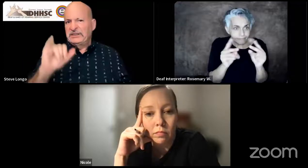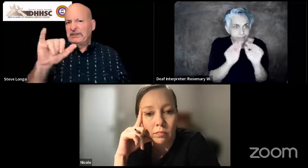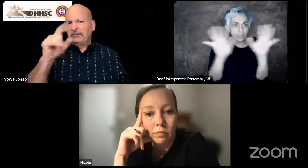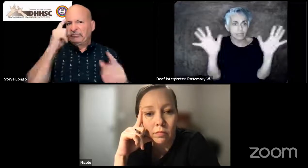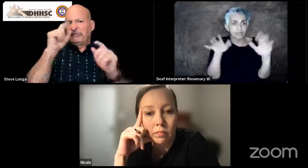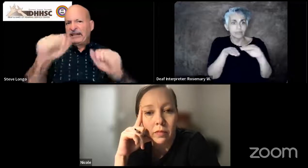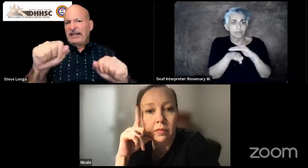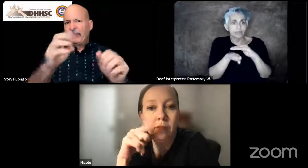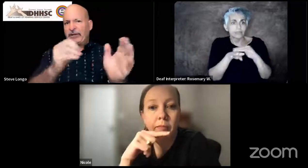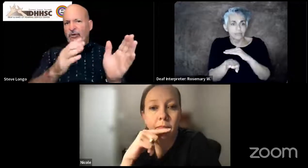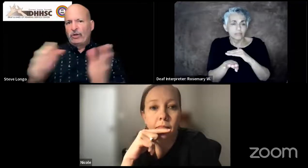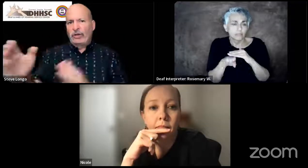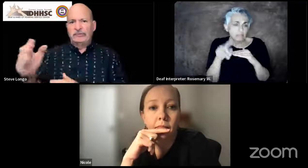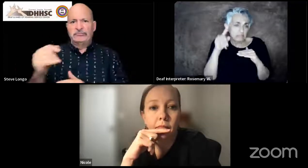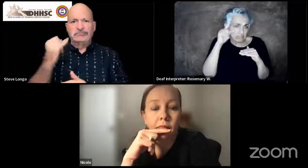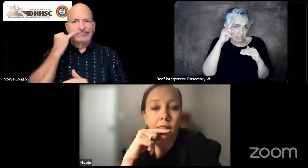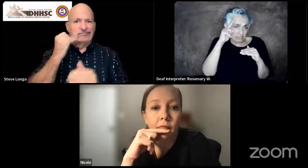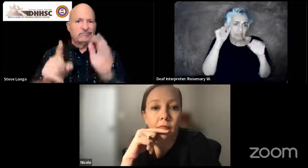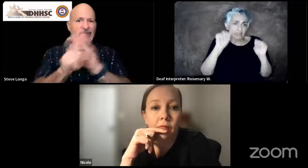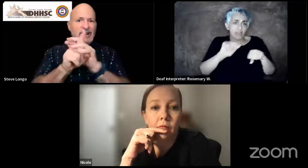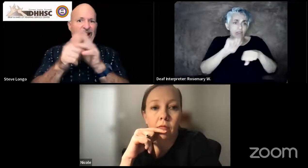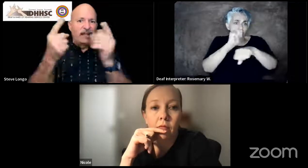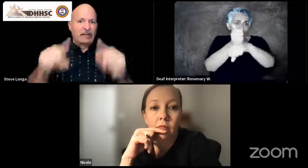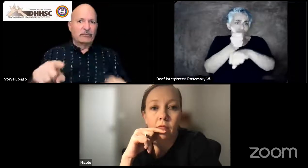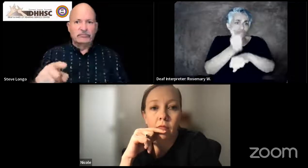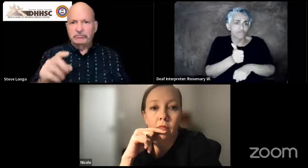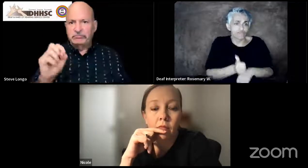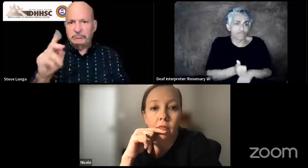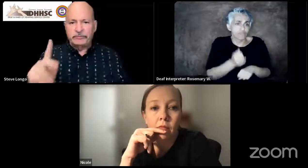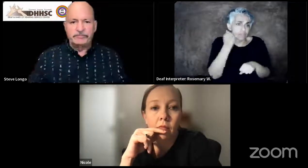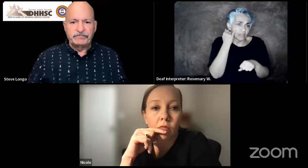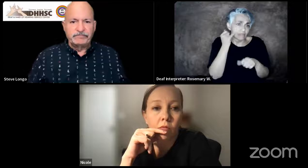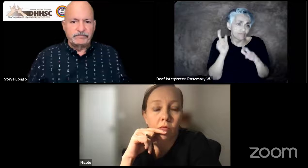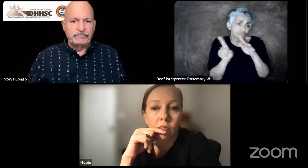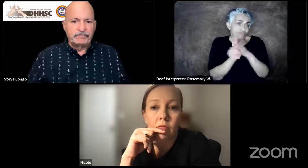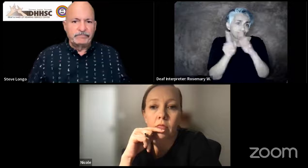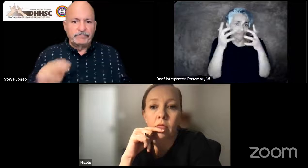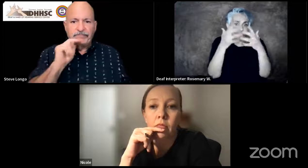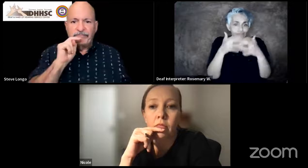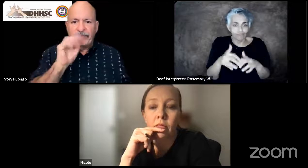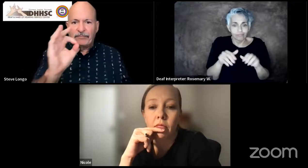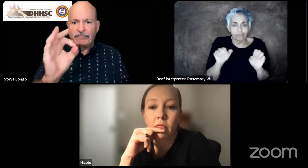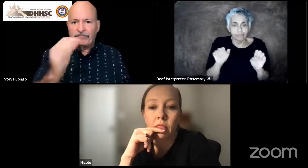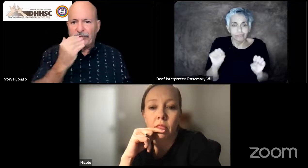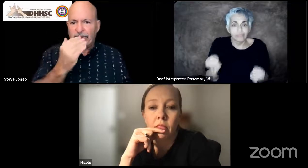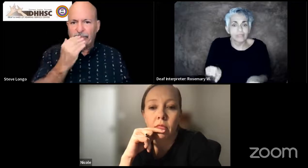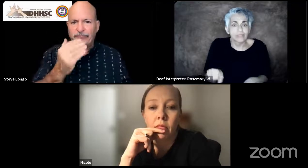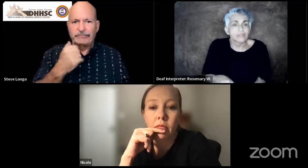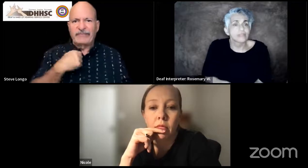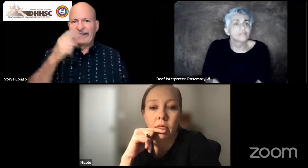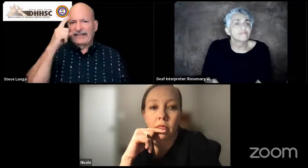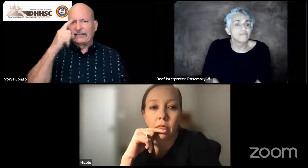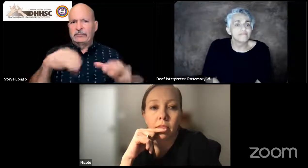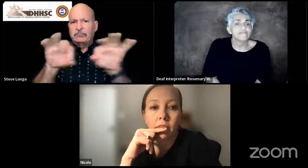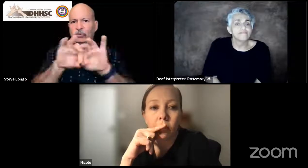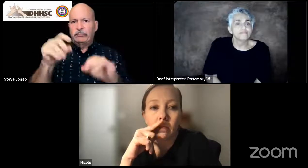in remotely are able to see all of the speakers, should that occur.